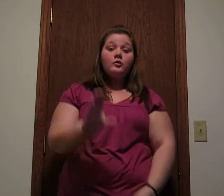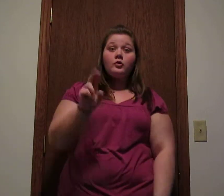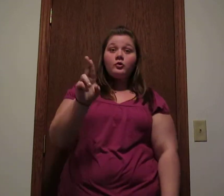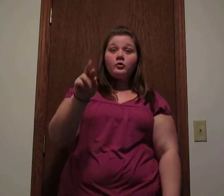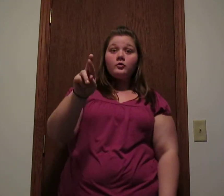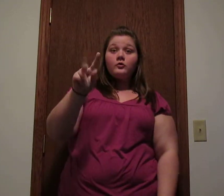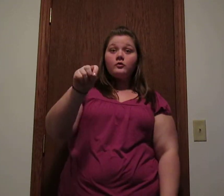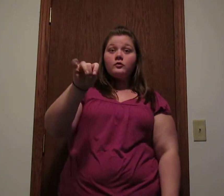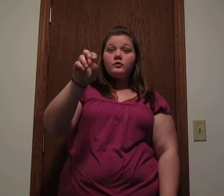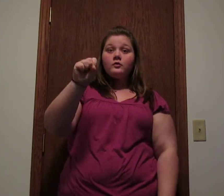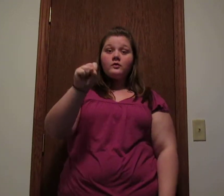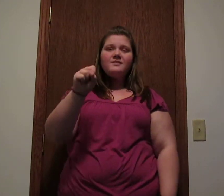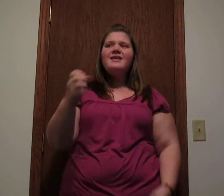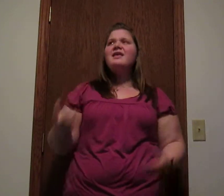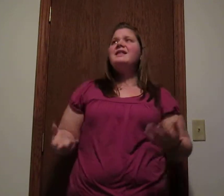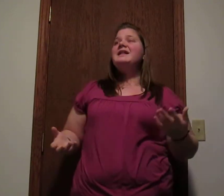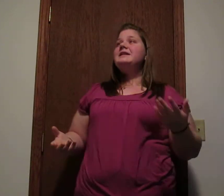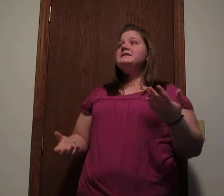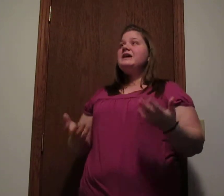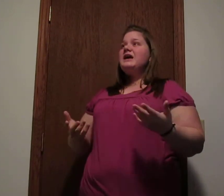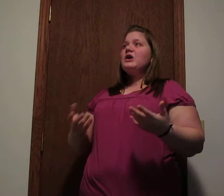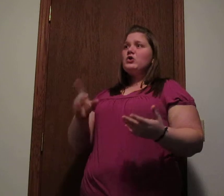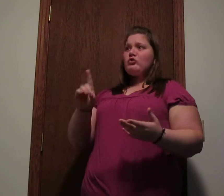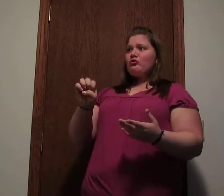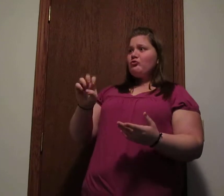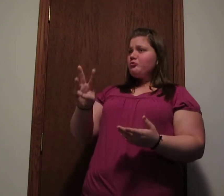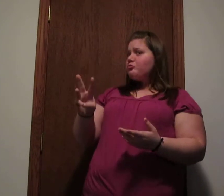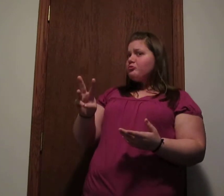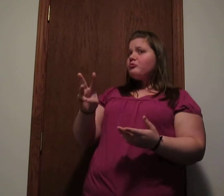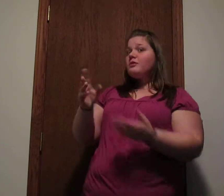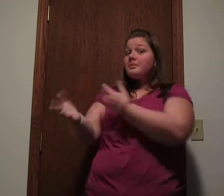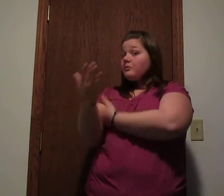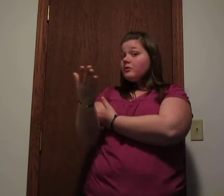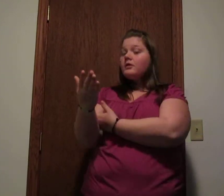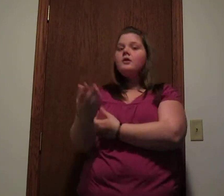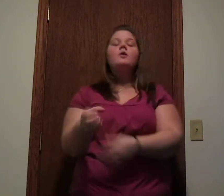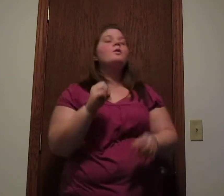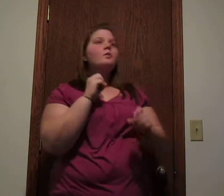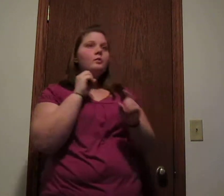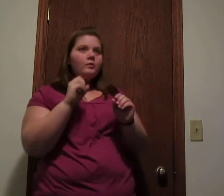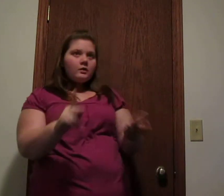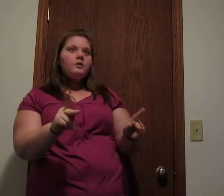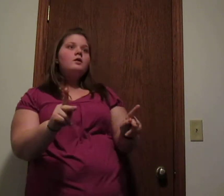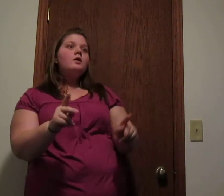dew, in the morning. Okay, dew on the grass. If you happen to get up nice and